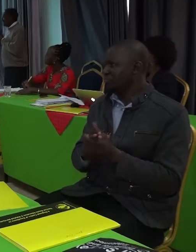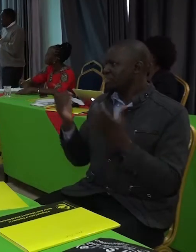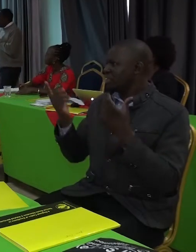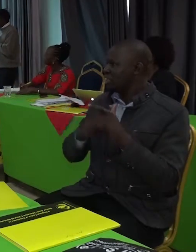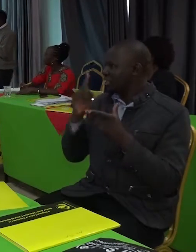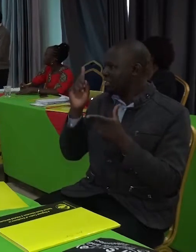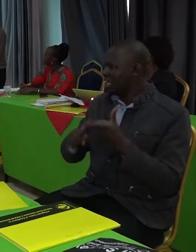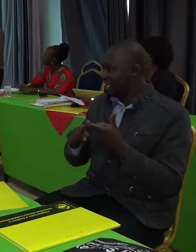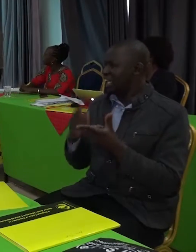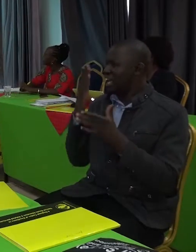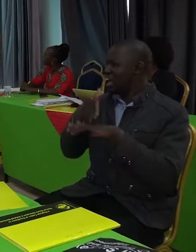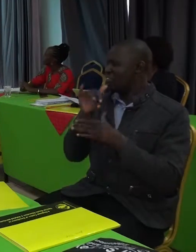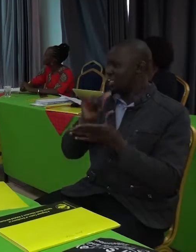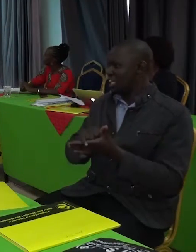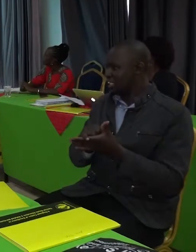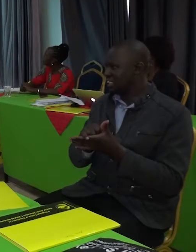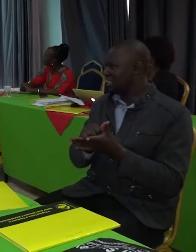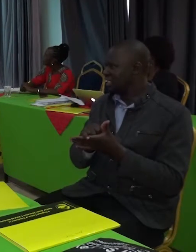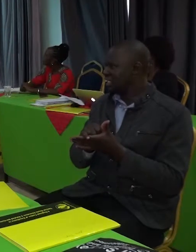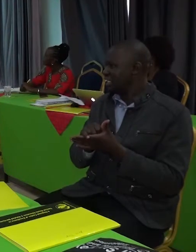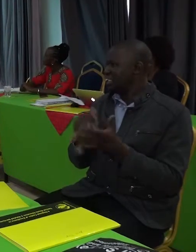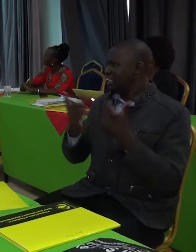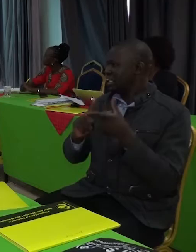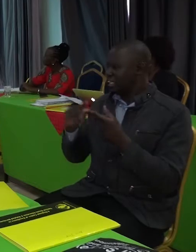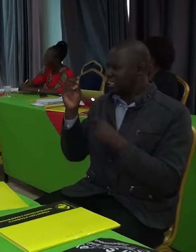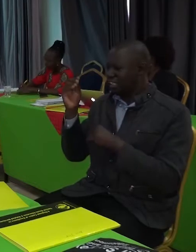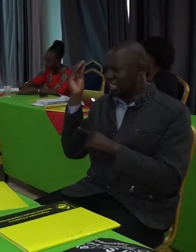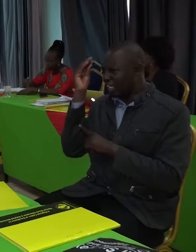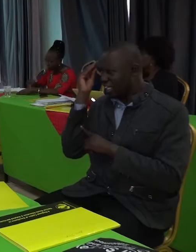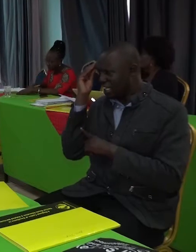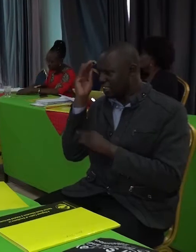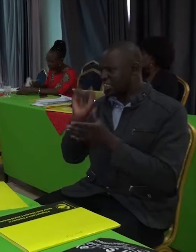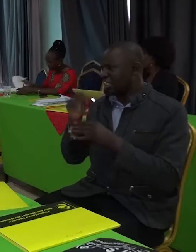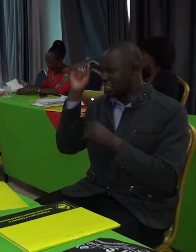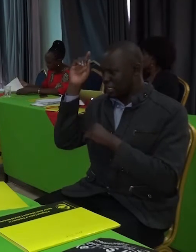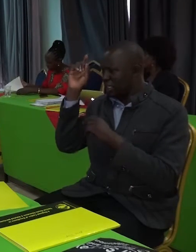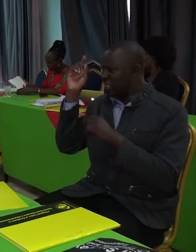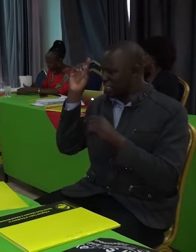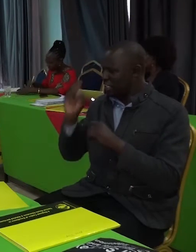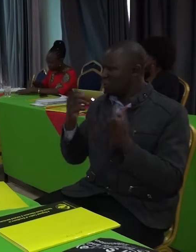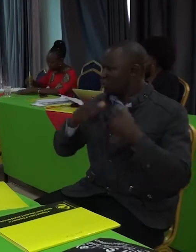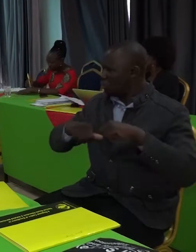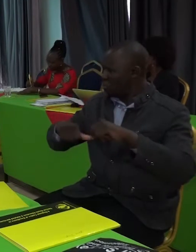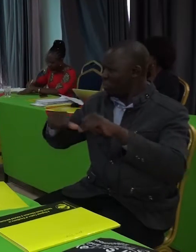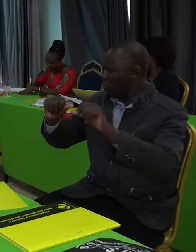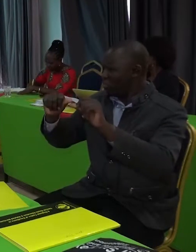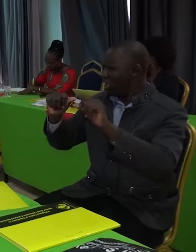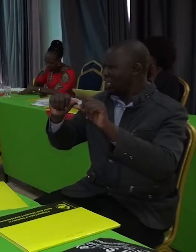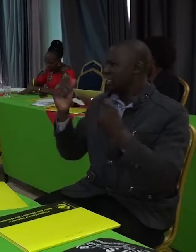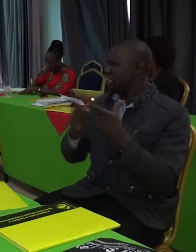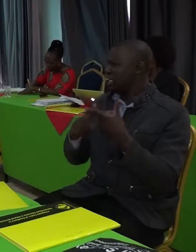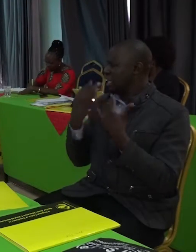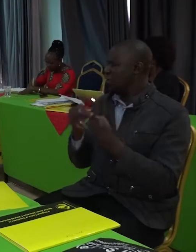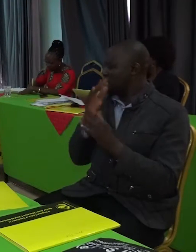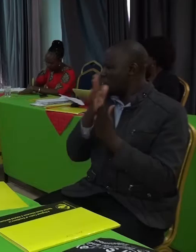Then, after that, they realized that they need to move forward in implementing inclusive education. And they